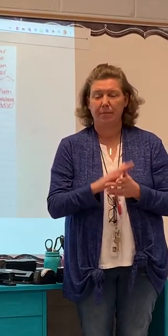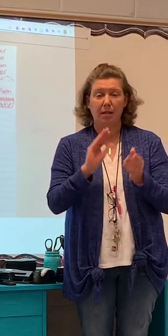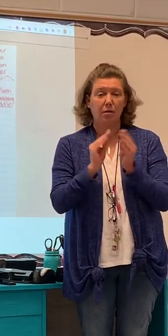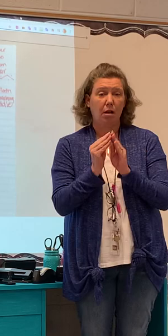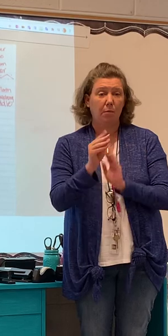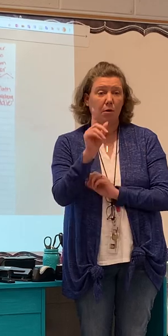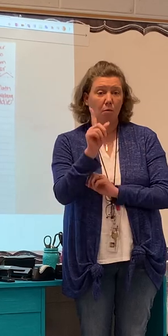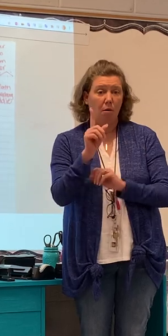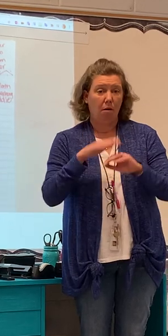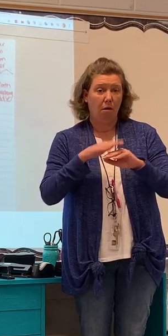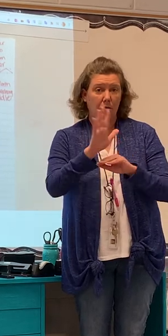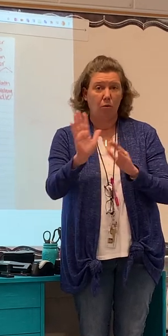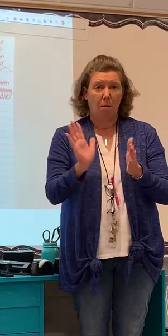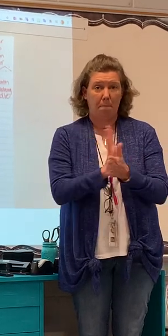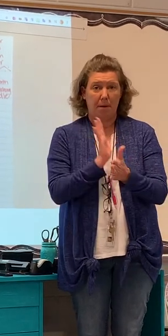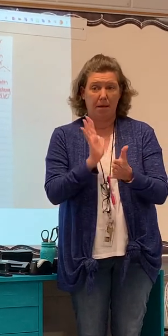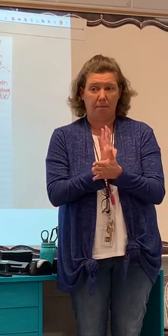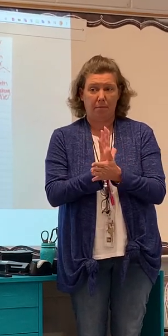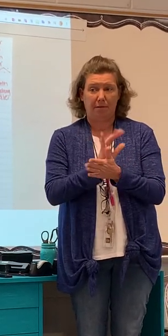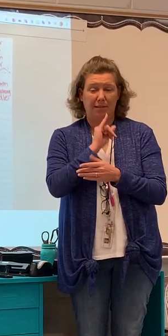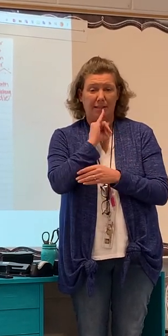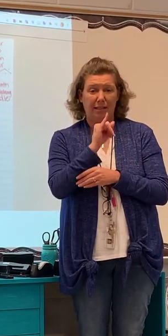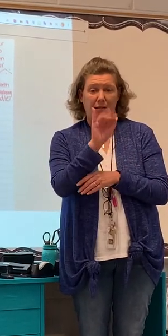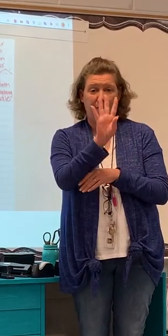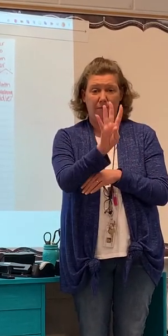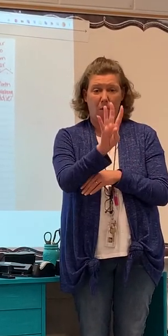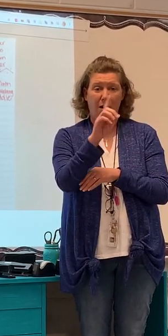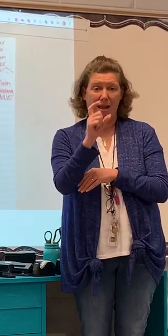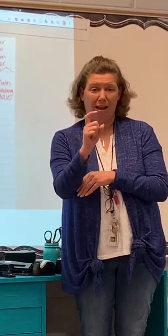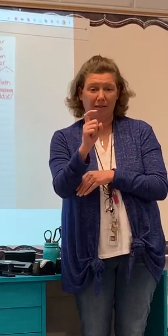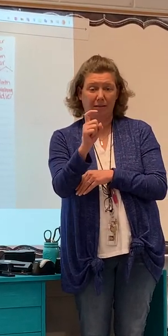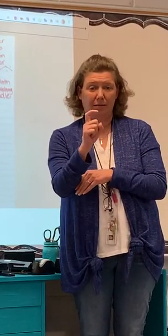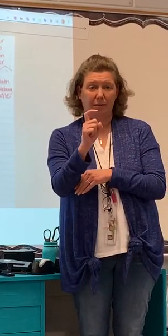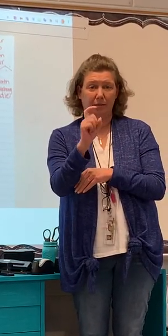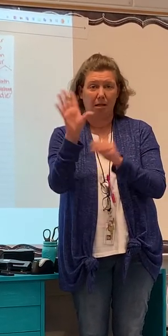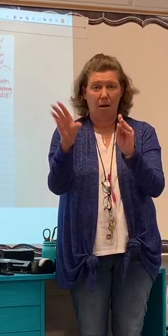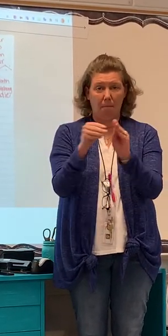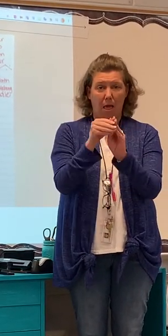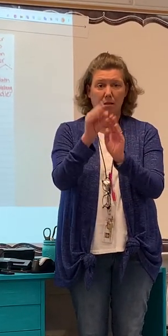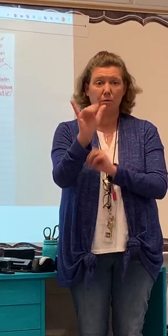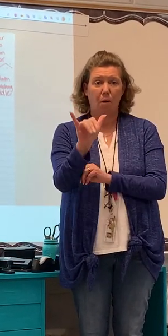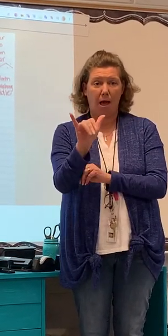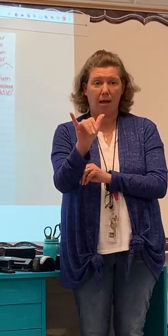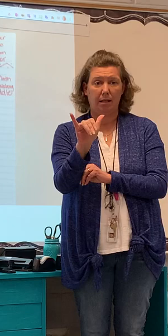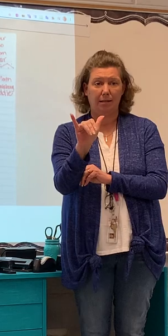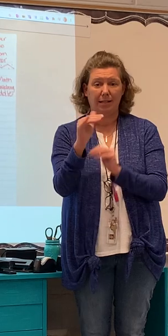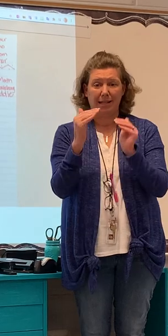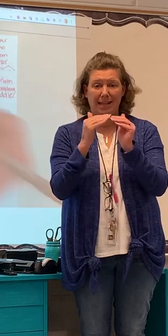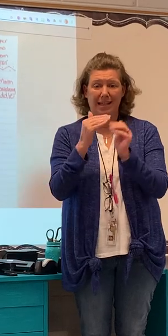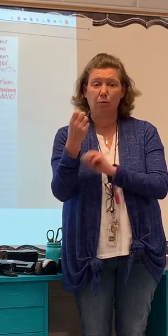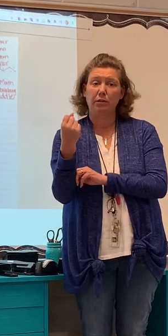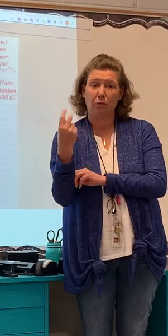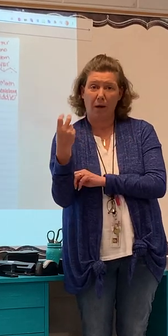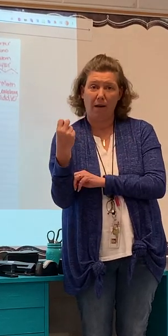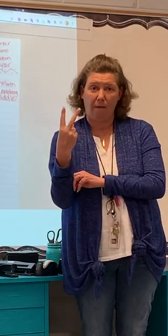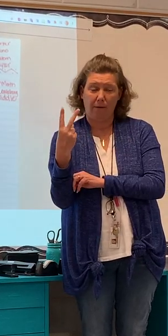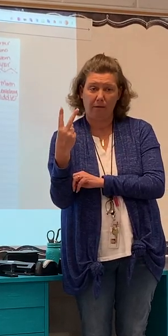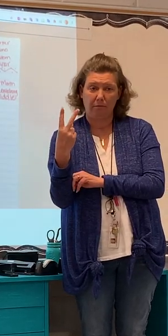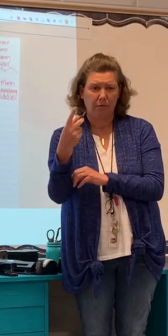that paper is 4x plus y equals 12. Notice that this is